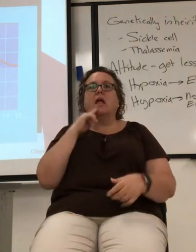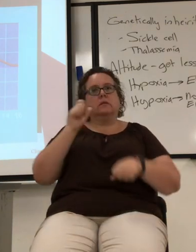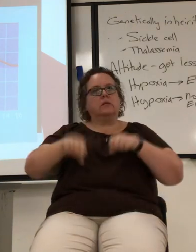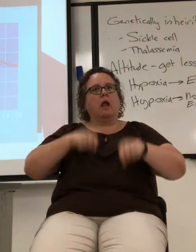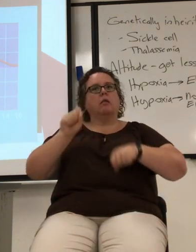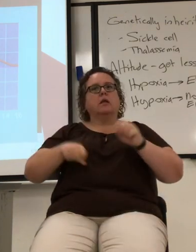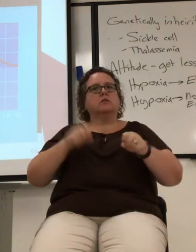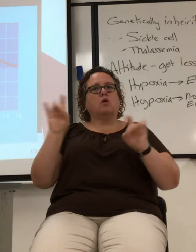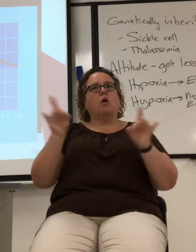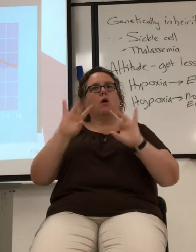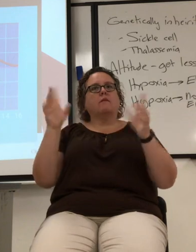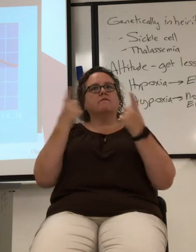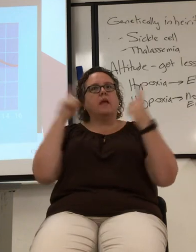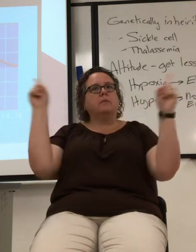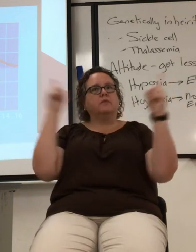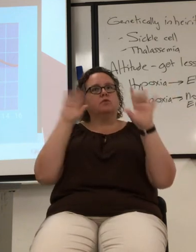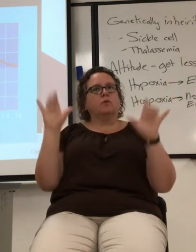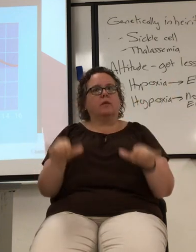is 21